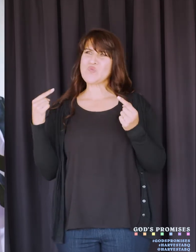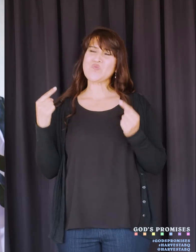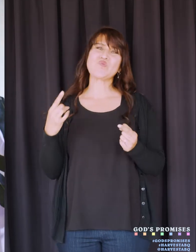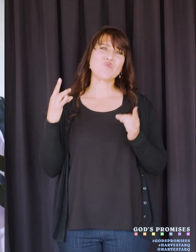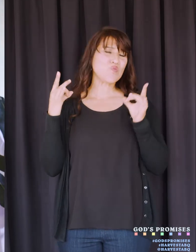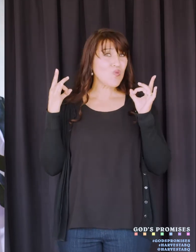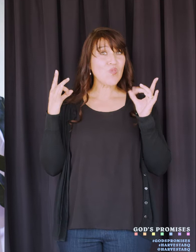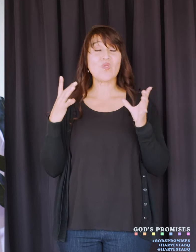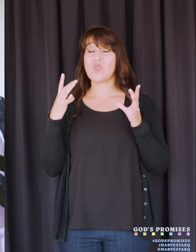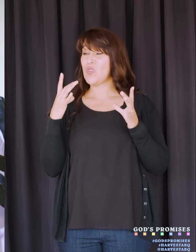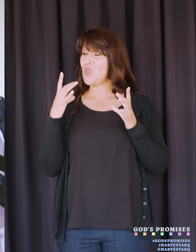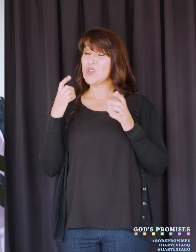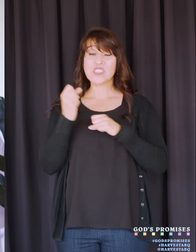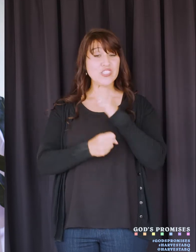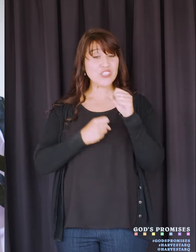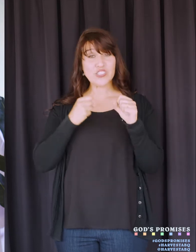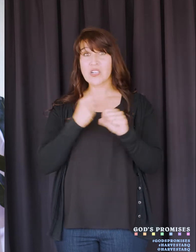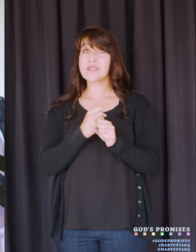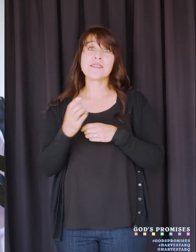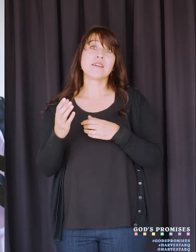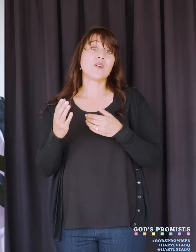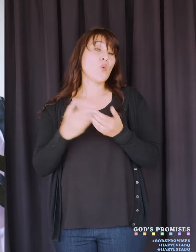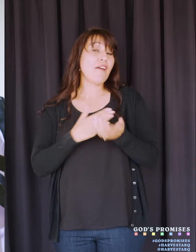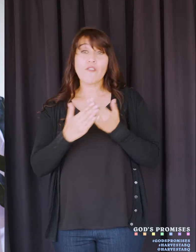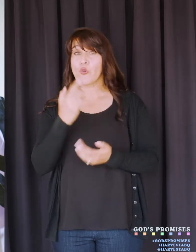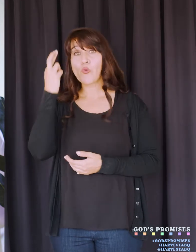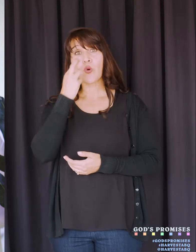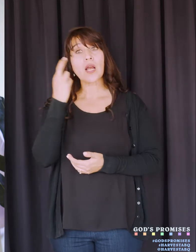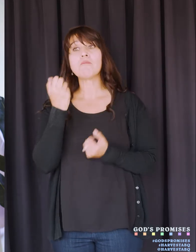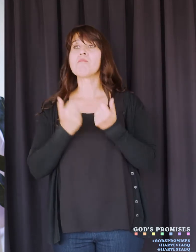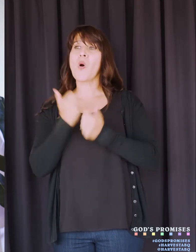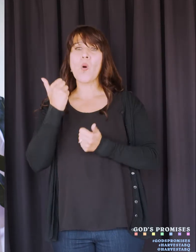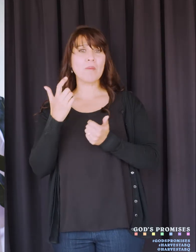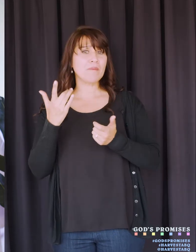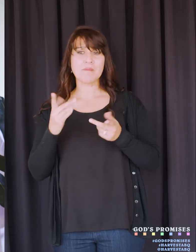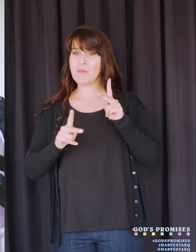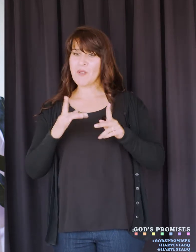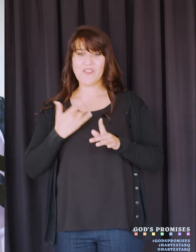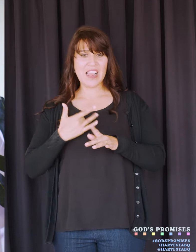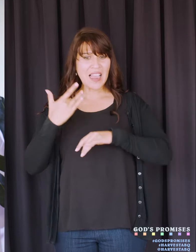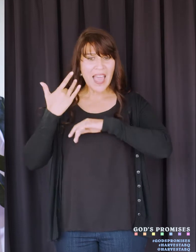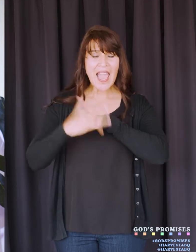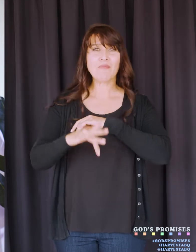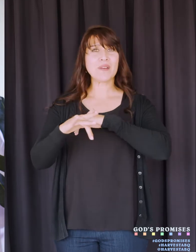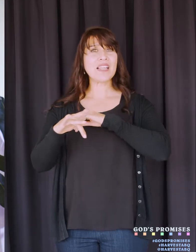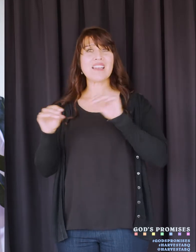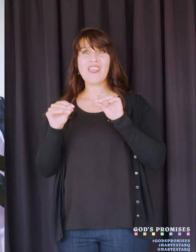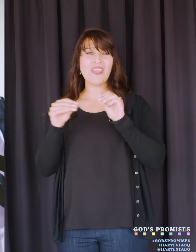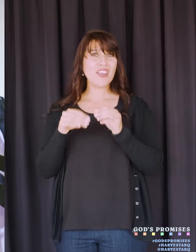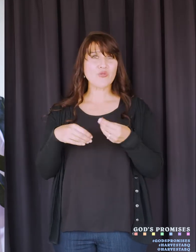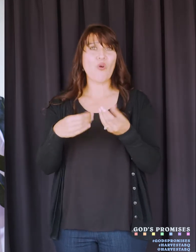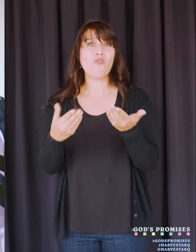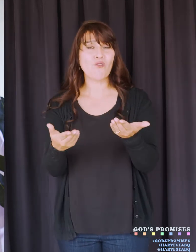one of those years. Regardless of the reason, many are running on empty with nothing left to give. How do you know if